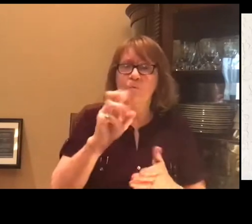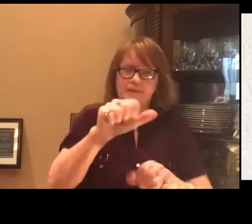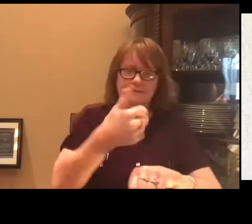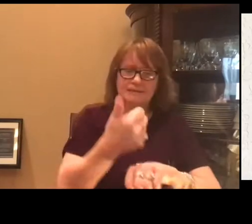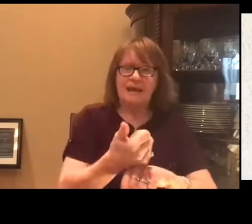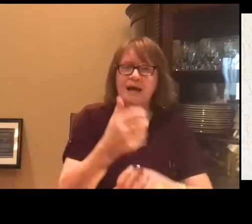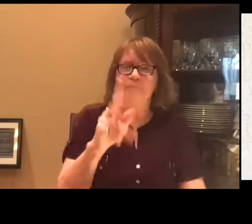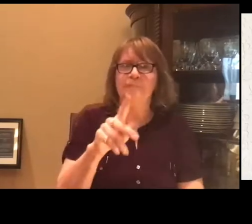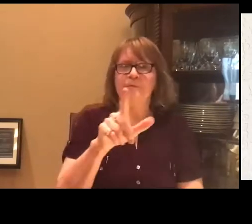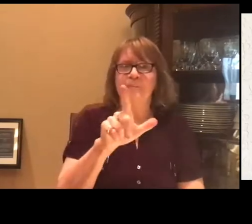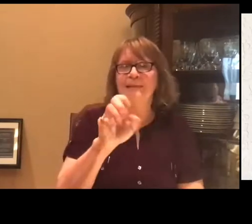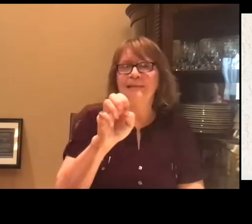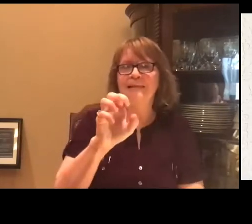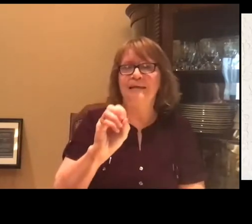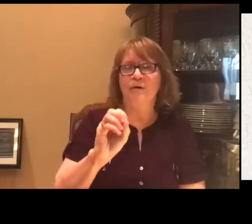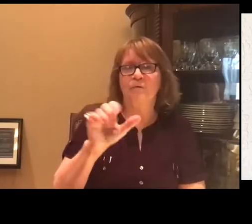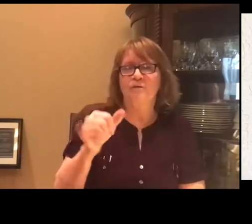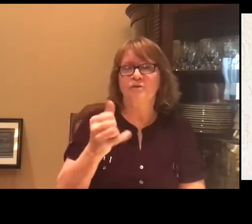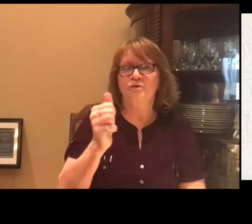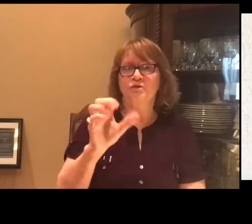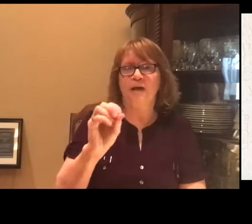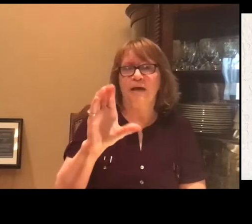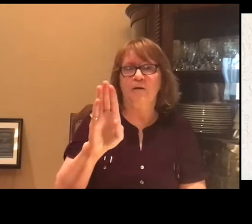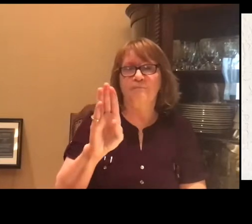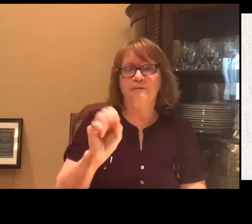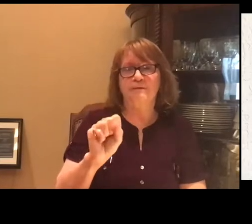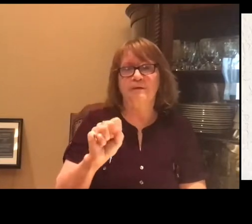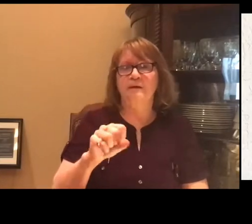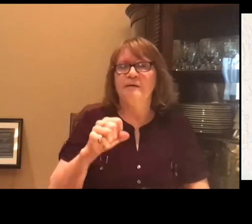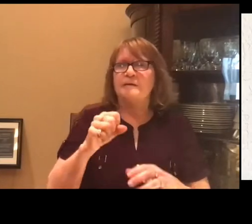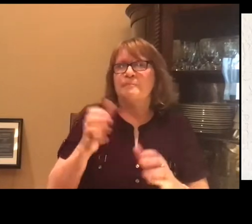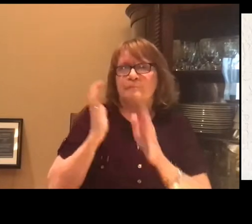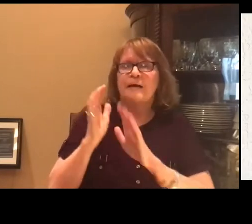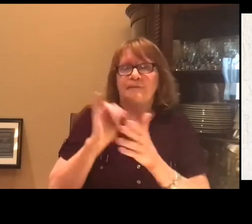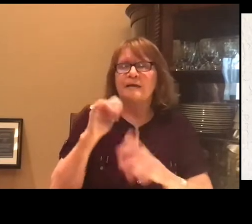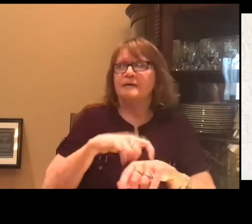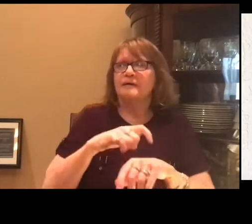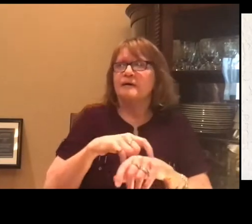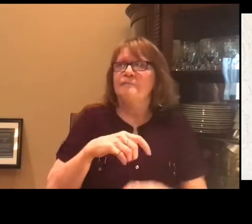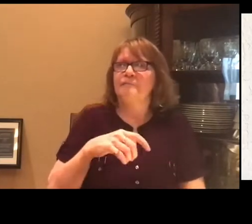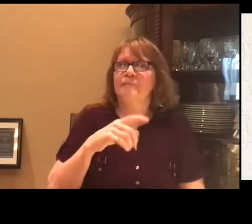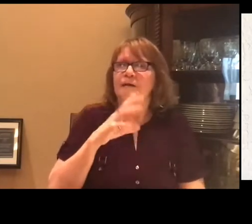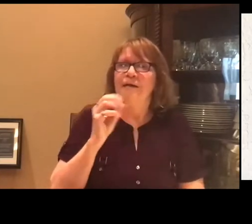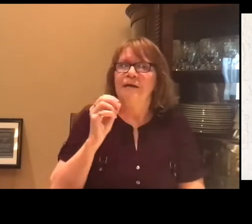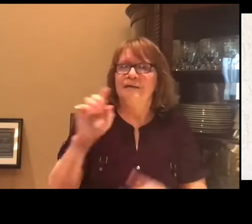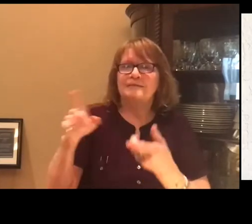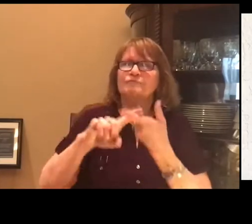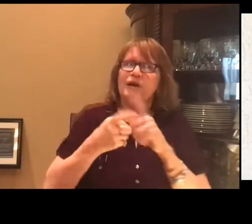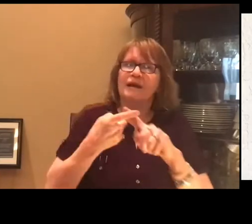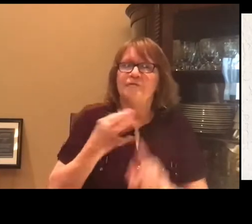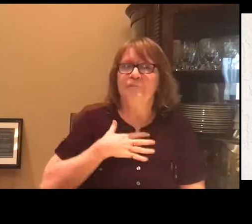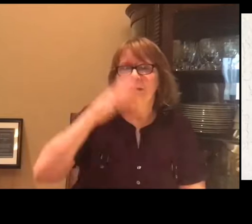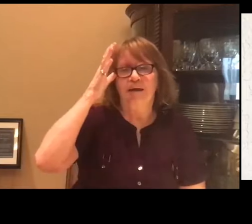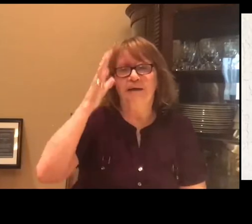My father was president of the Vista Lions Club 3 times. And during that time, in collaboration